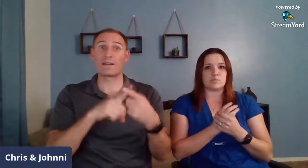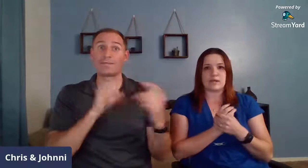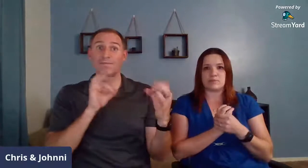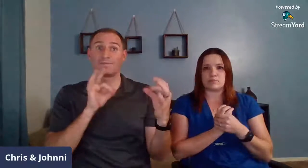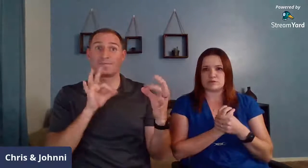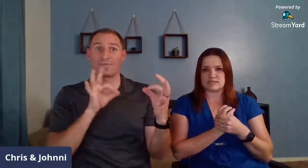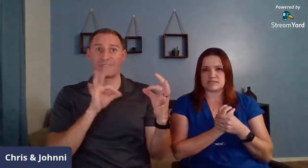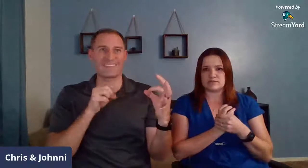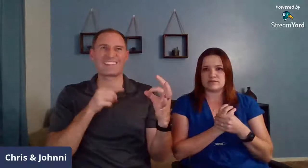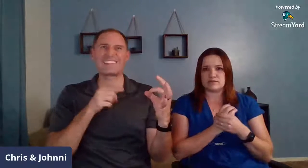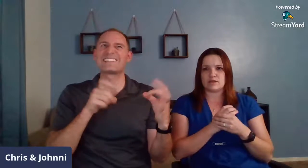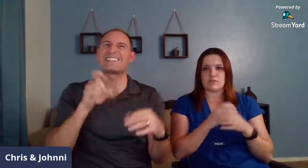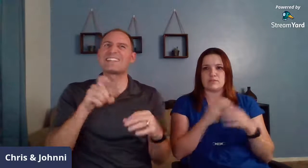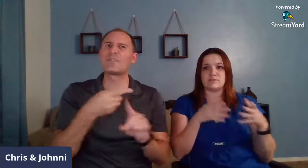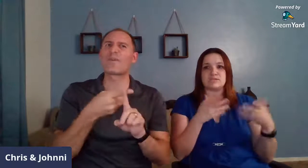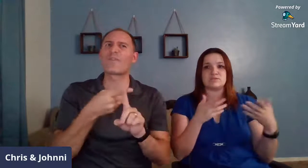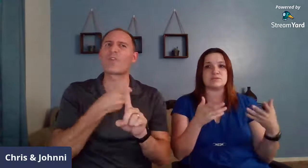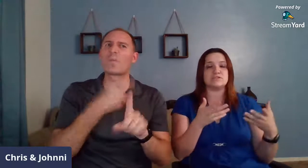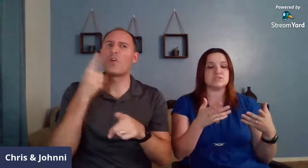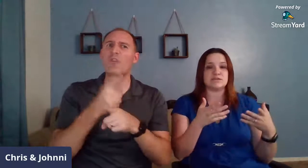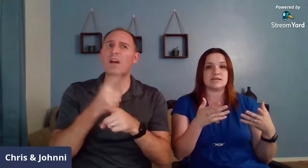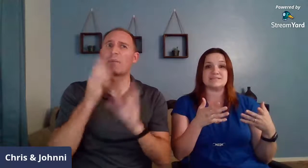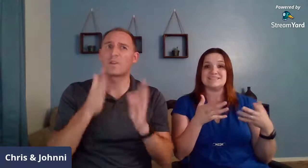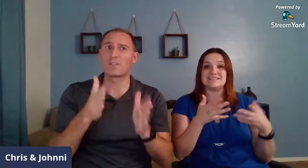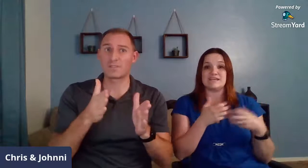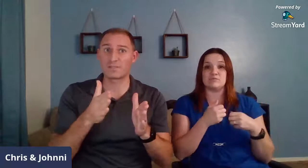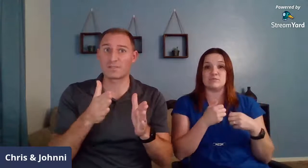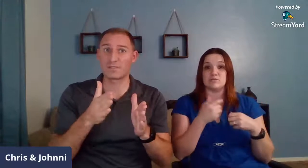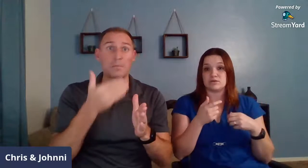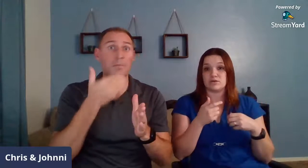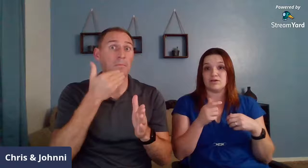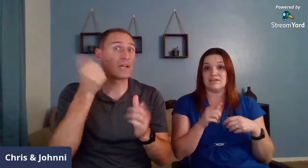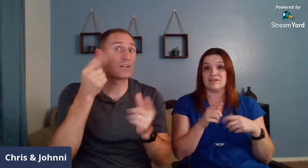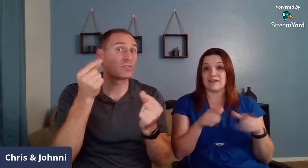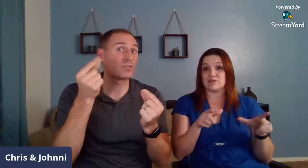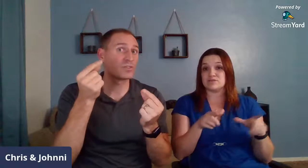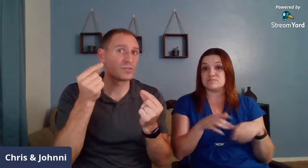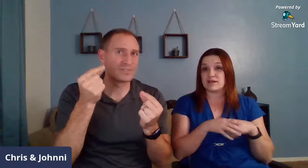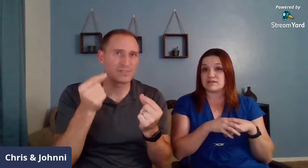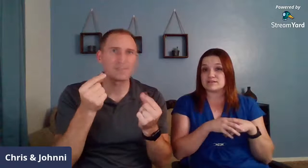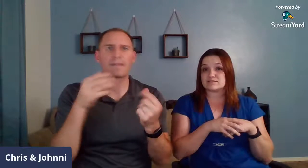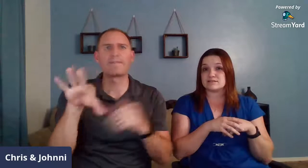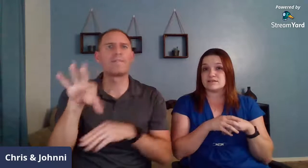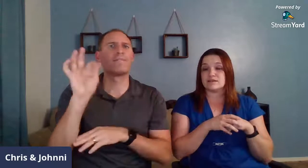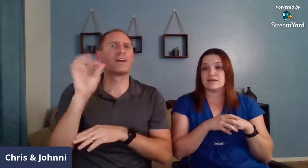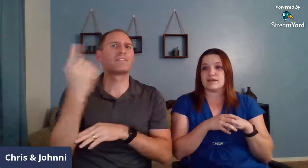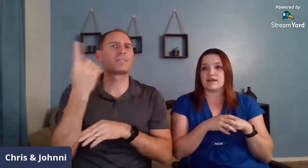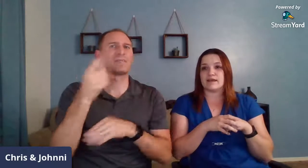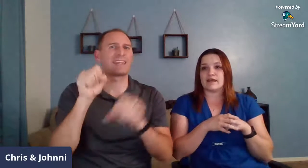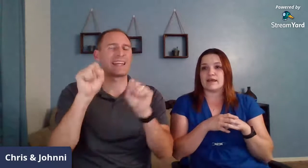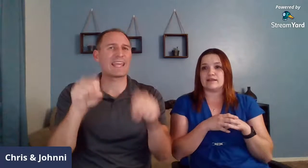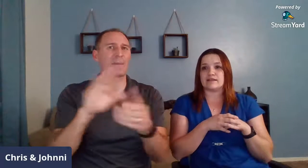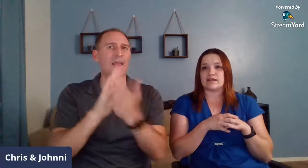right person. And one of the best ways to do that is to get what we call a language parent. And that can be